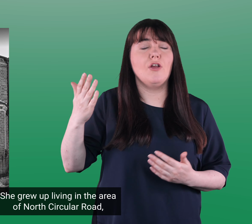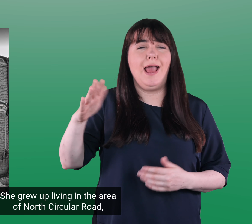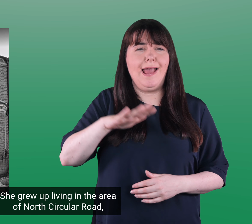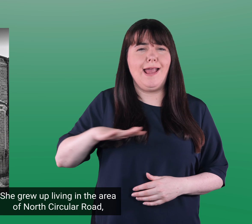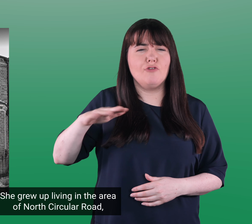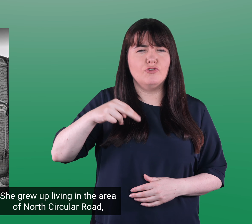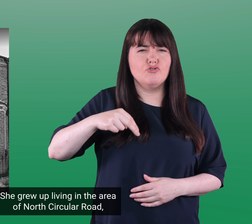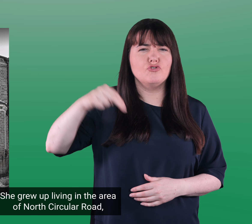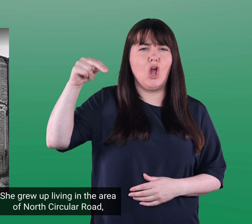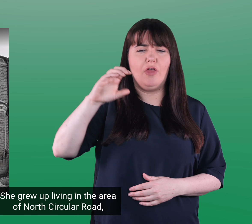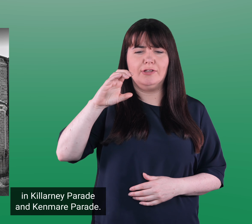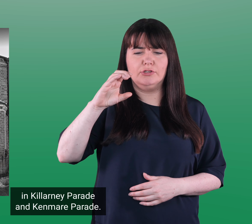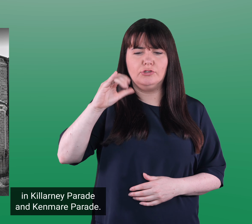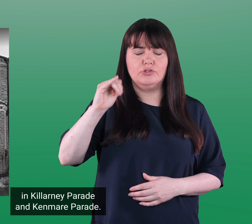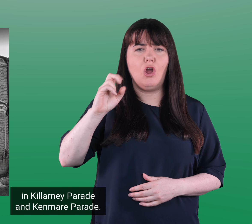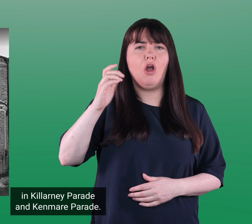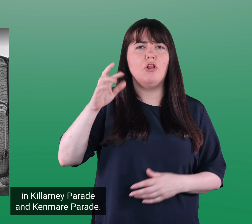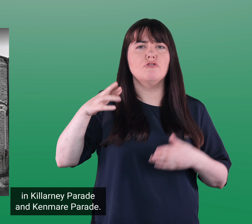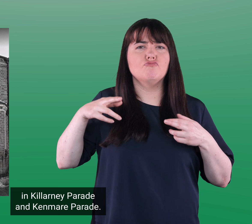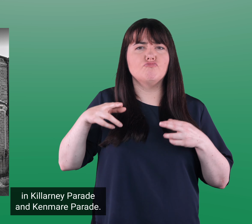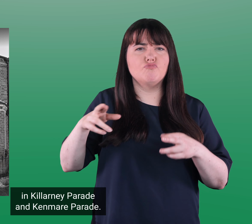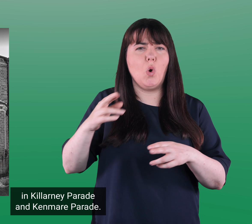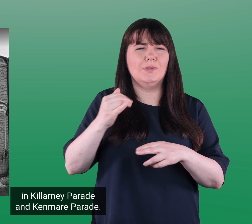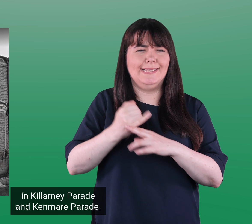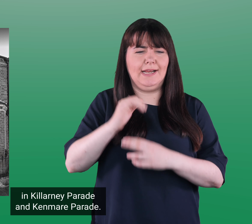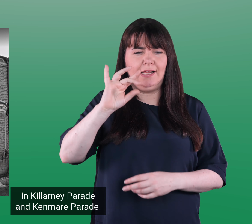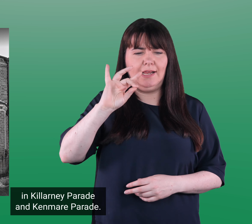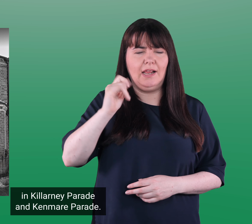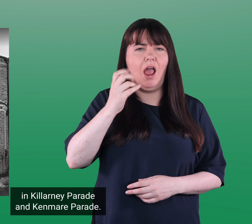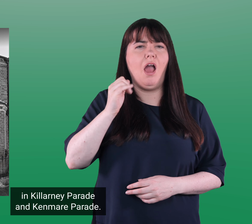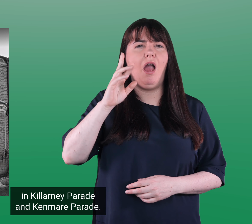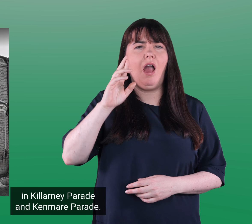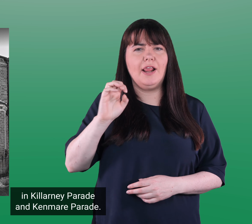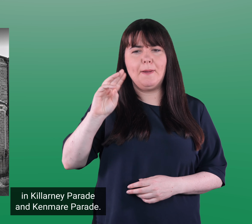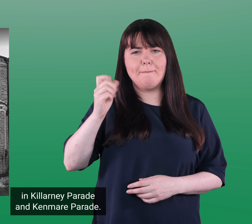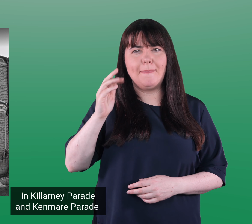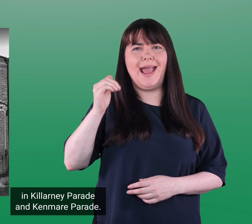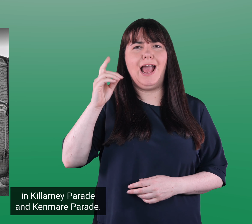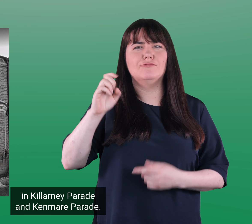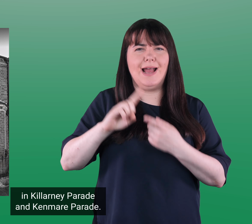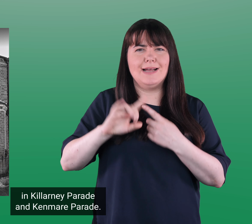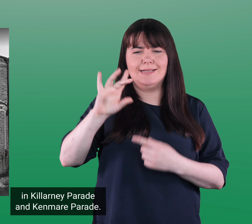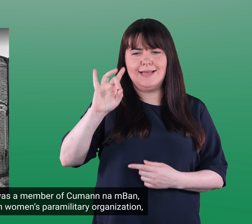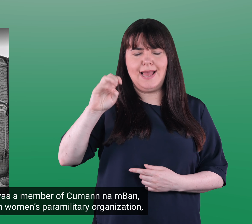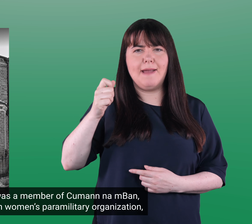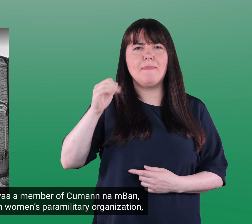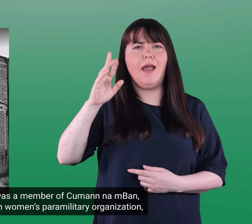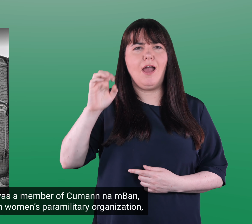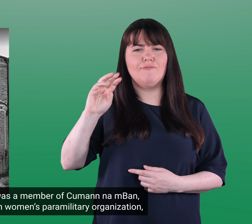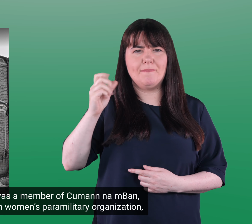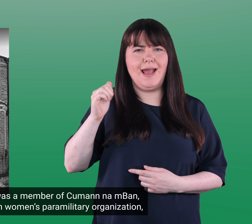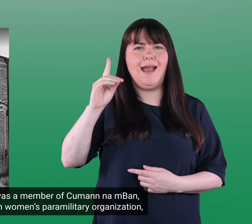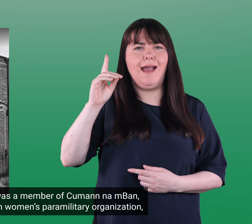North Circular Road in Killarney Parade and Kenmare Parade. She was a member of Cumann na